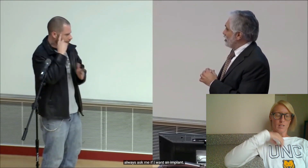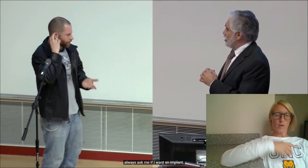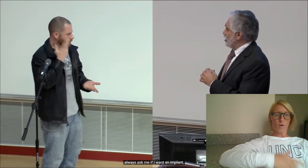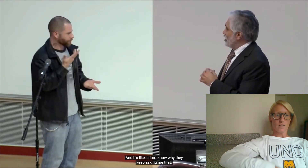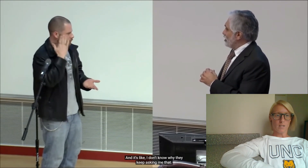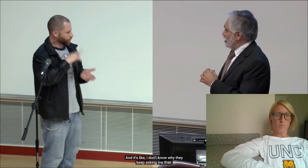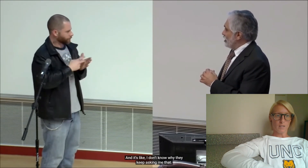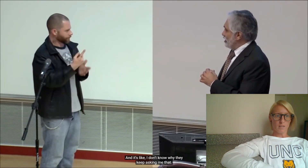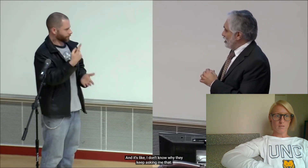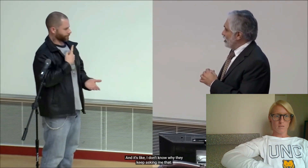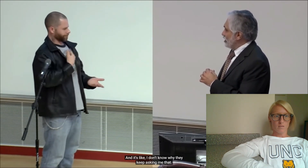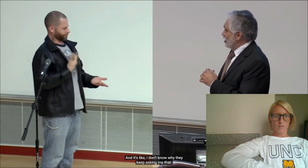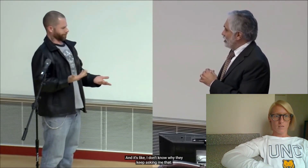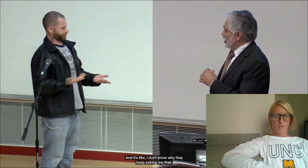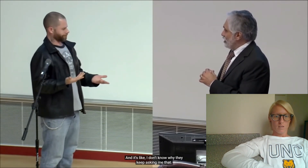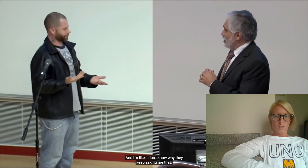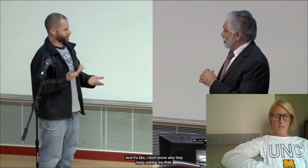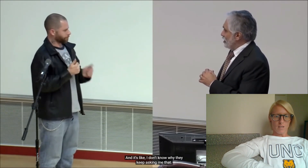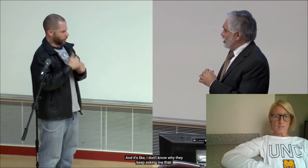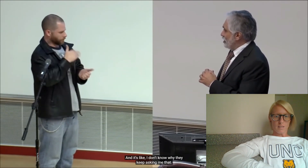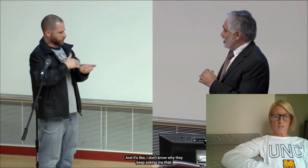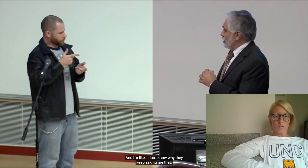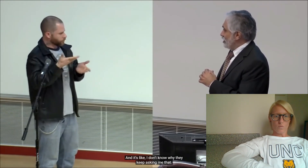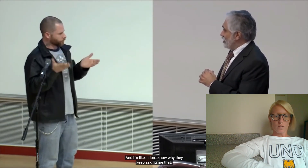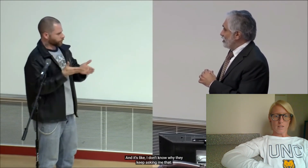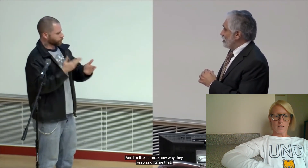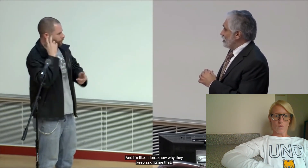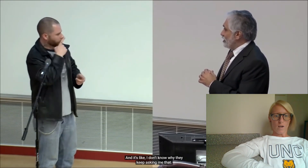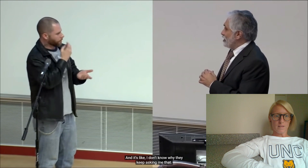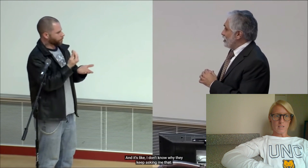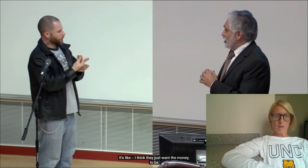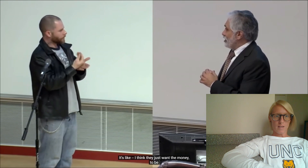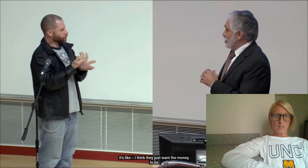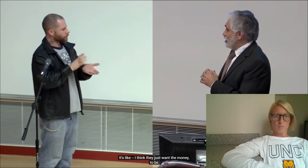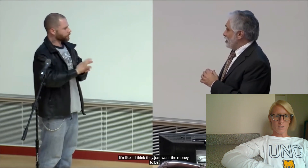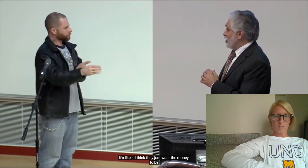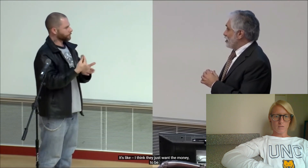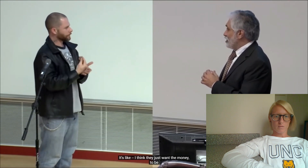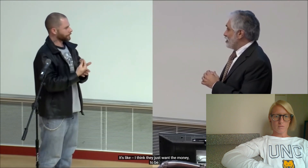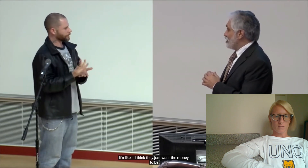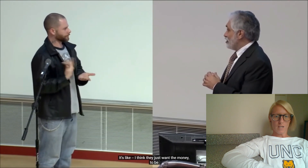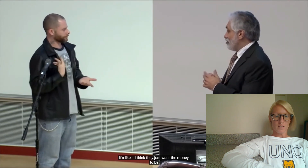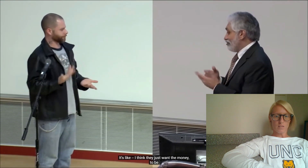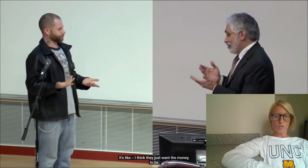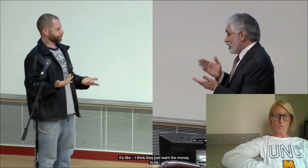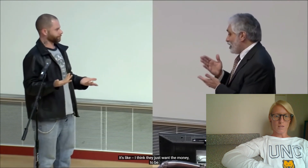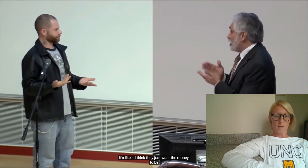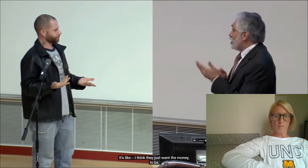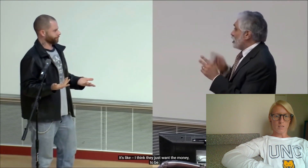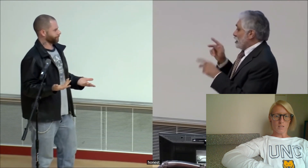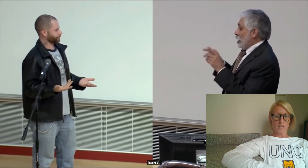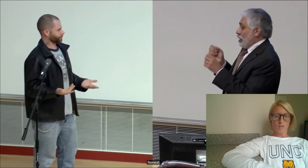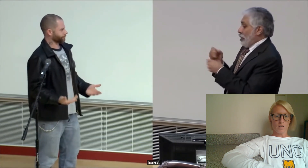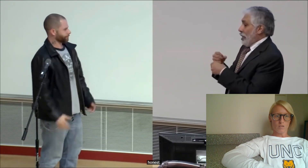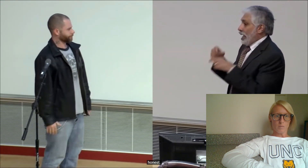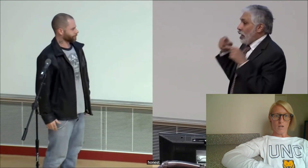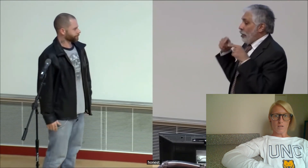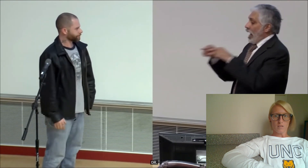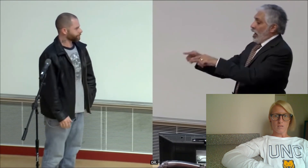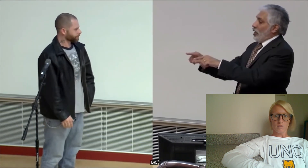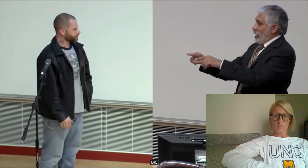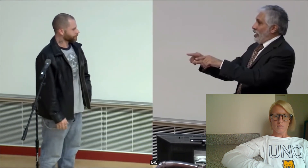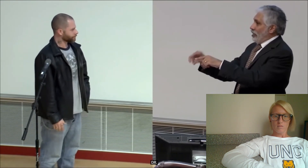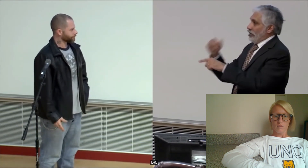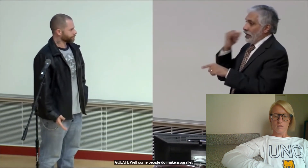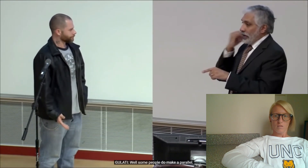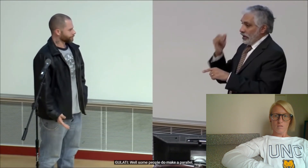and implant, if I wanted and an it's like, implant. I don't know why And they it's like, keep I don't know asking me why that. they It's keep like, asking me. I think they just I want think the they just money, want to that be money. honest. To be